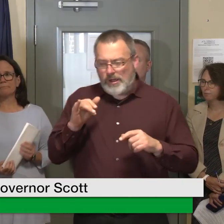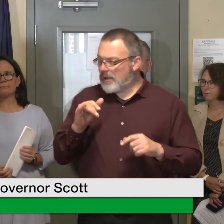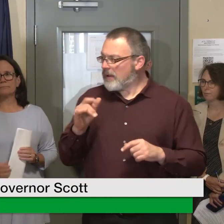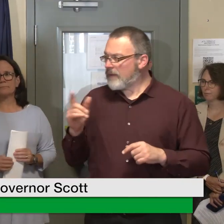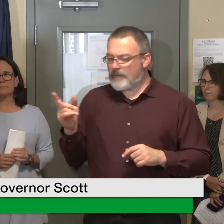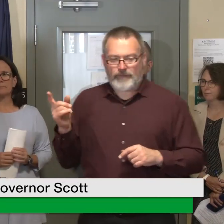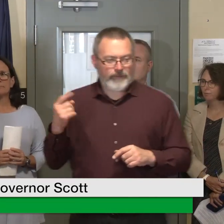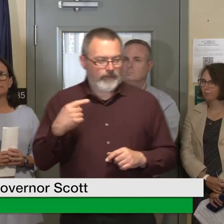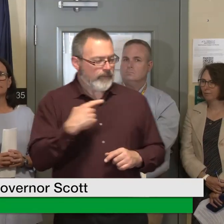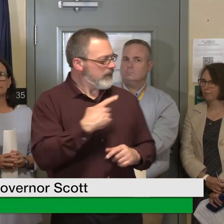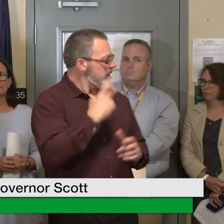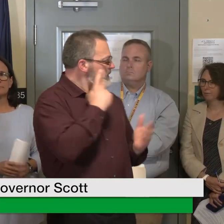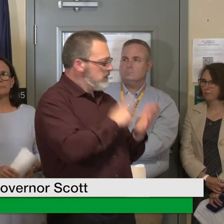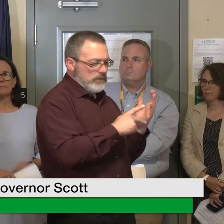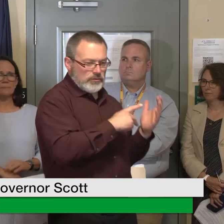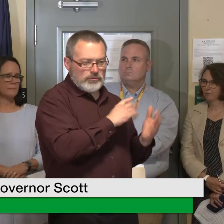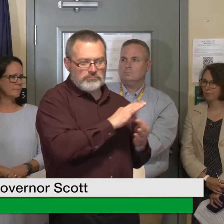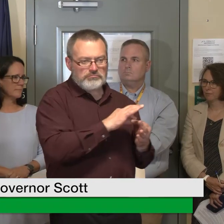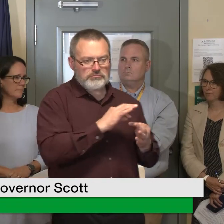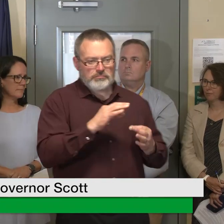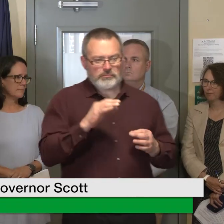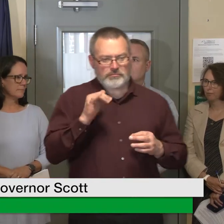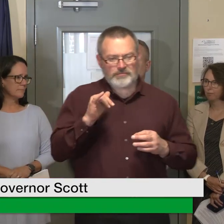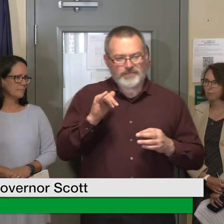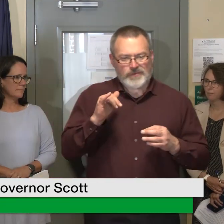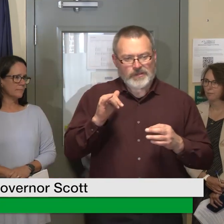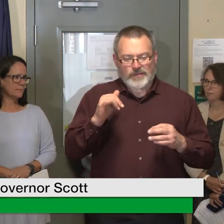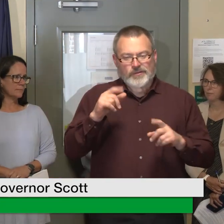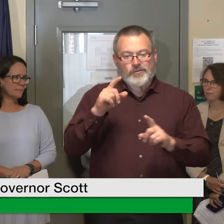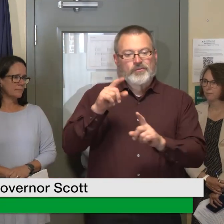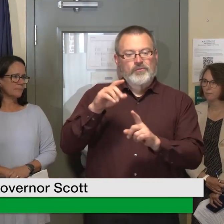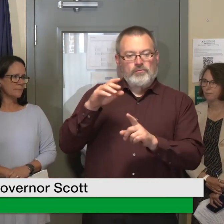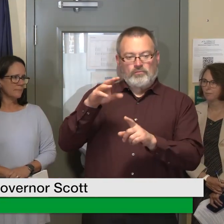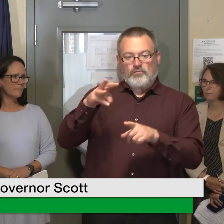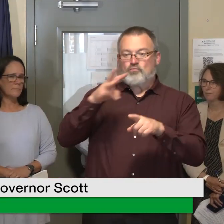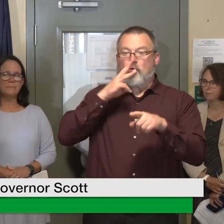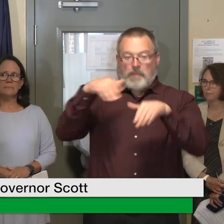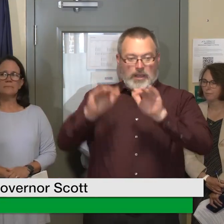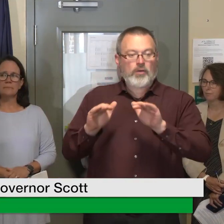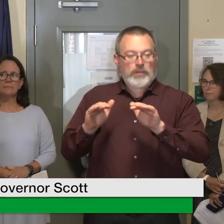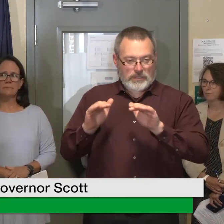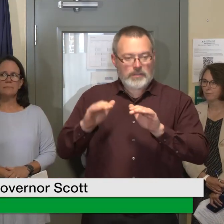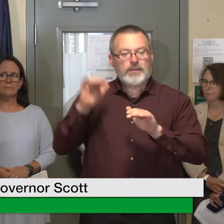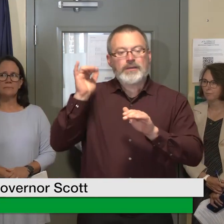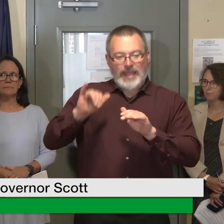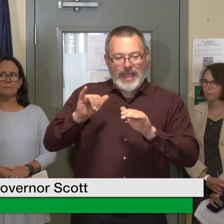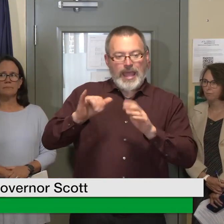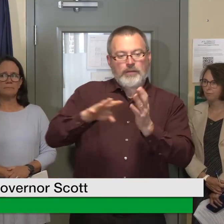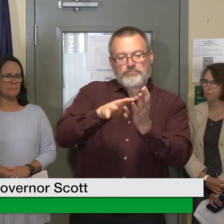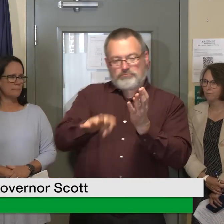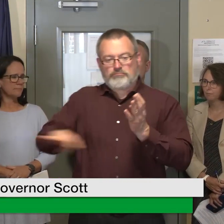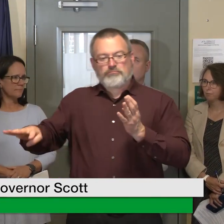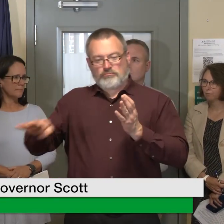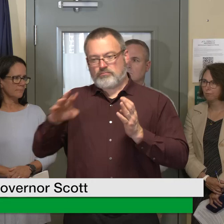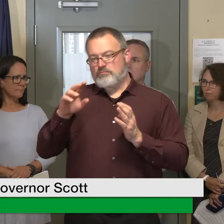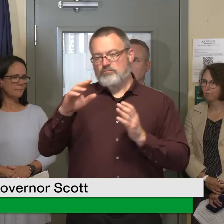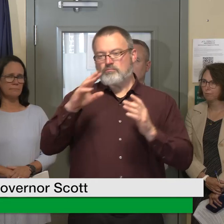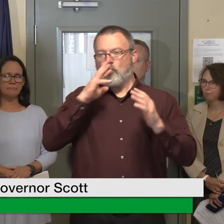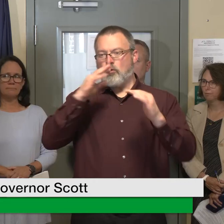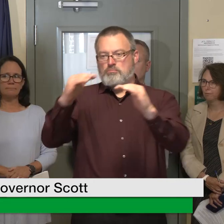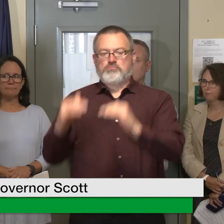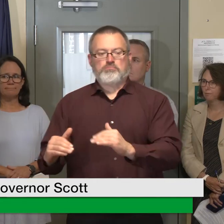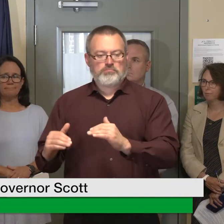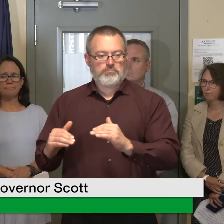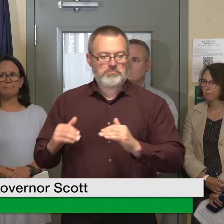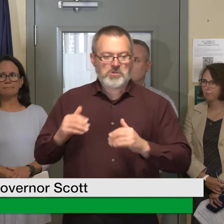I understand it, Waterbury is the only one that with the opportunity to draw down. The others don't have that ability. Wrightsville